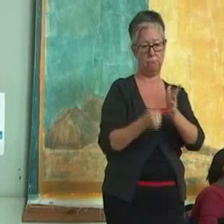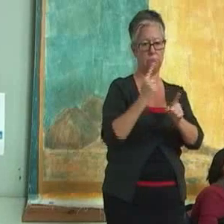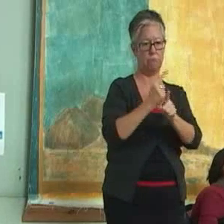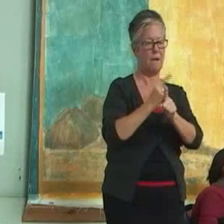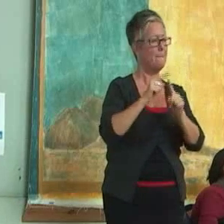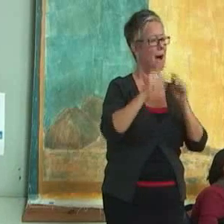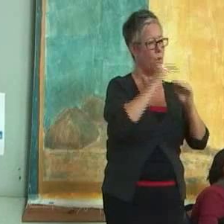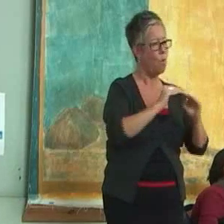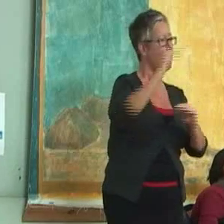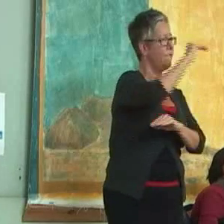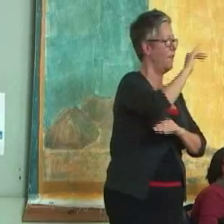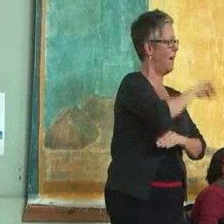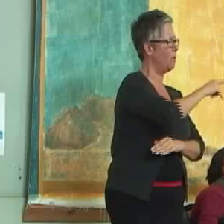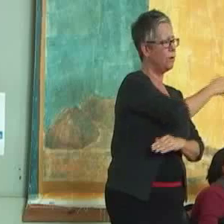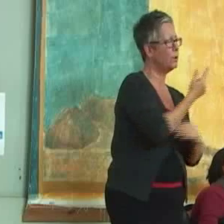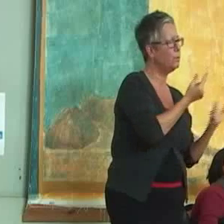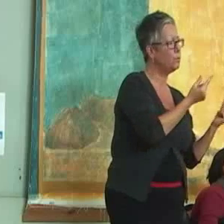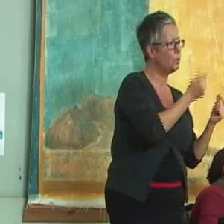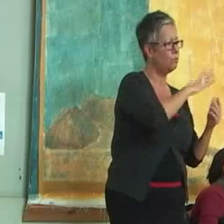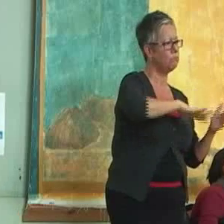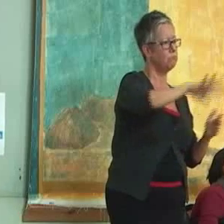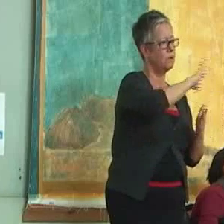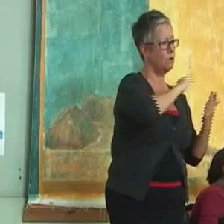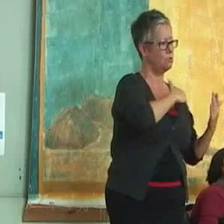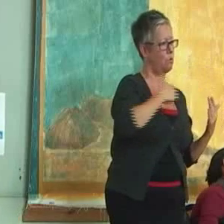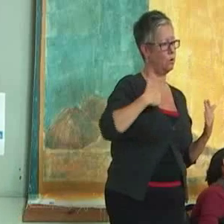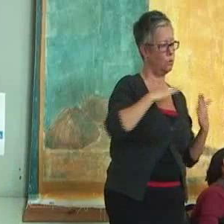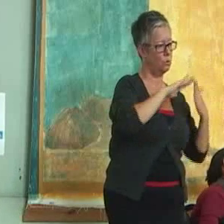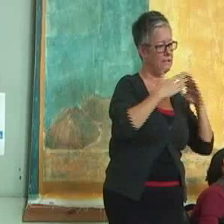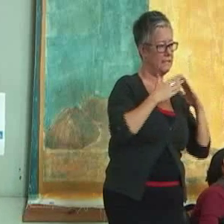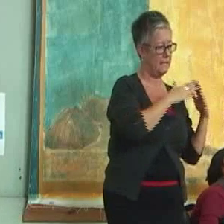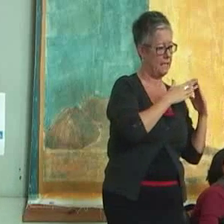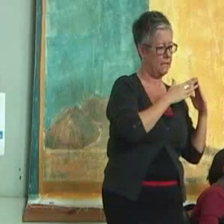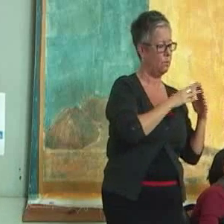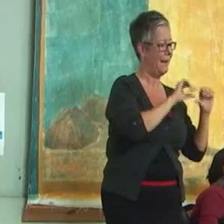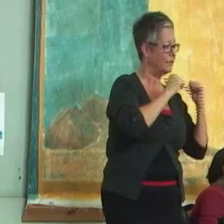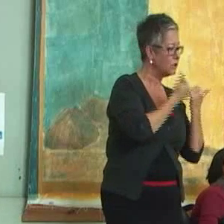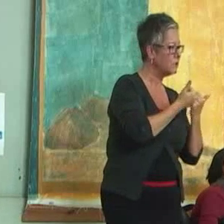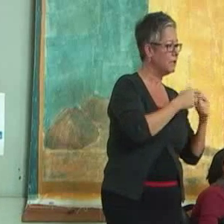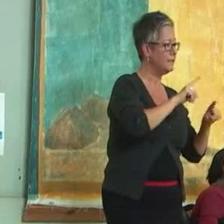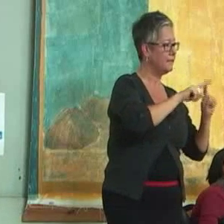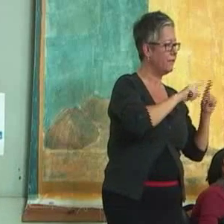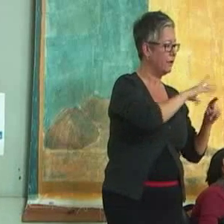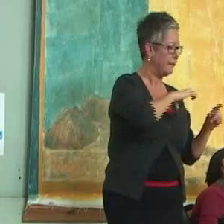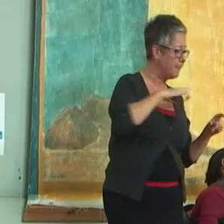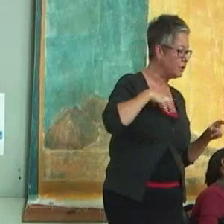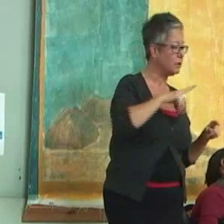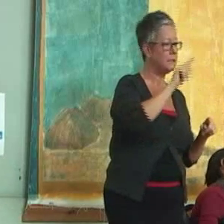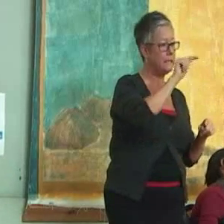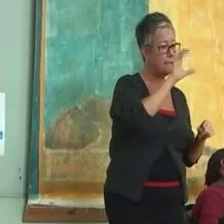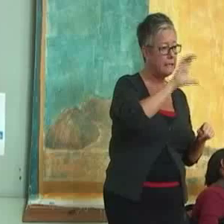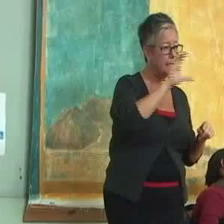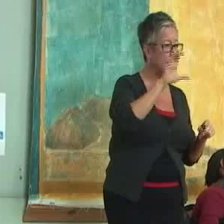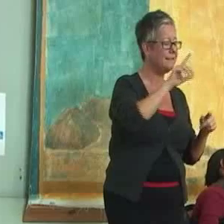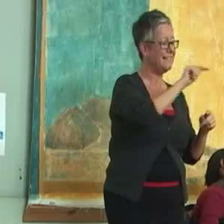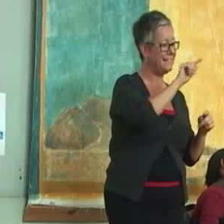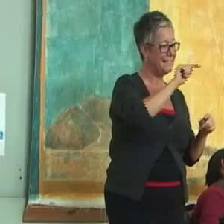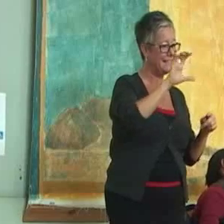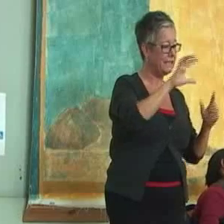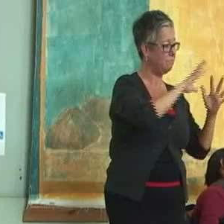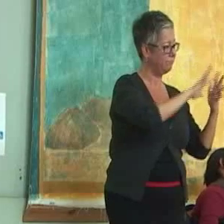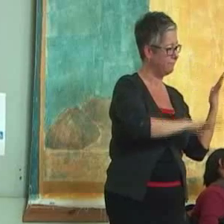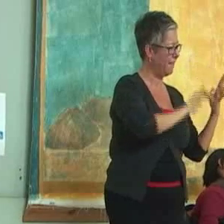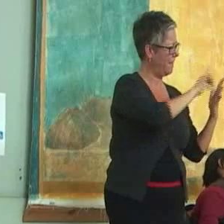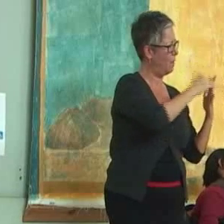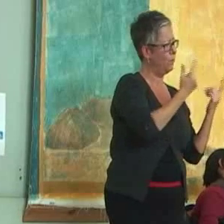to create a culture of inclusion within the City of Toronto staff and its agencies, the commissions, and the number of other bodies